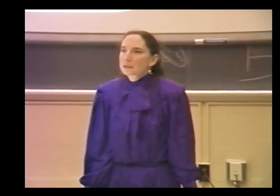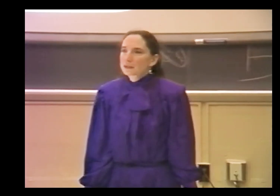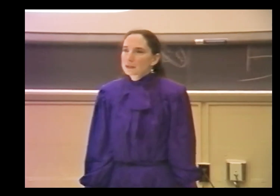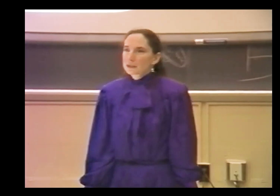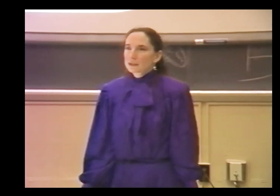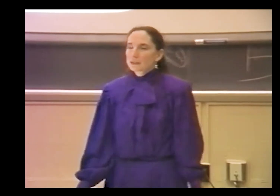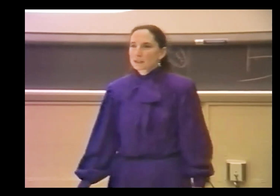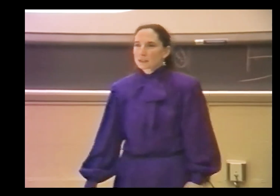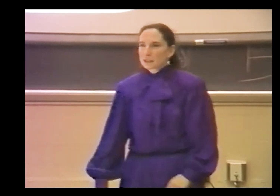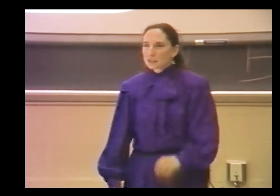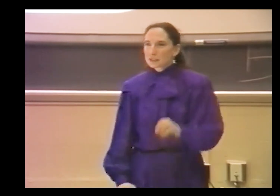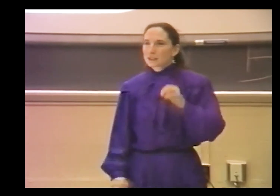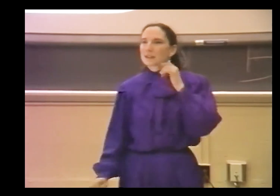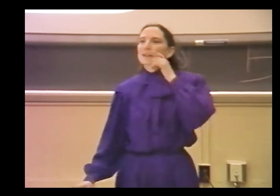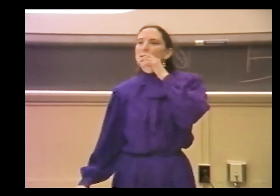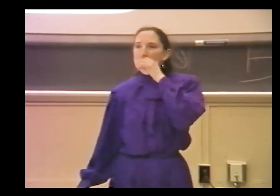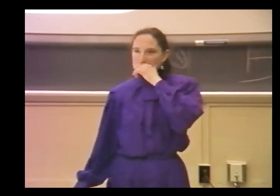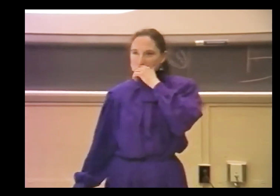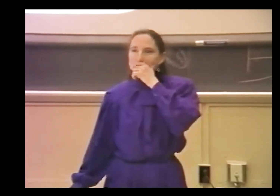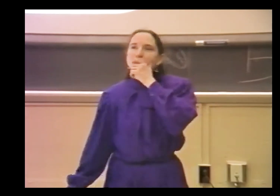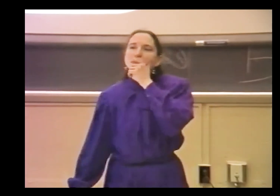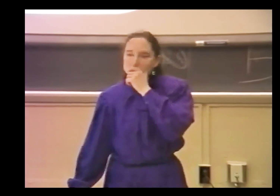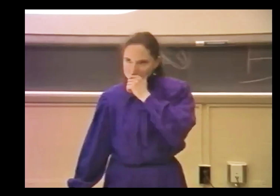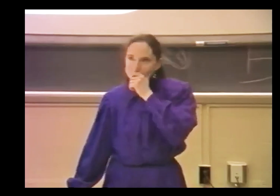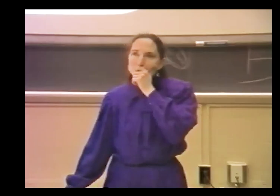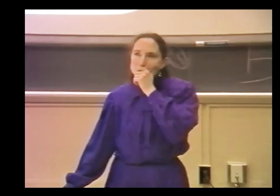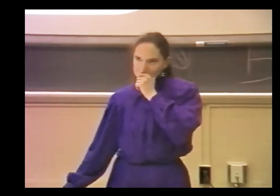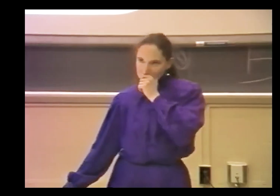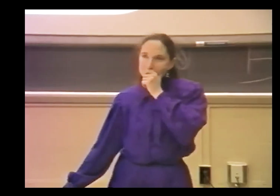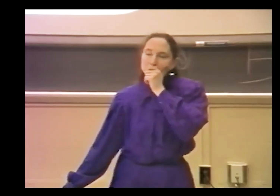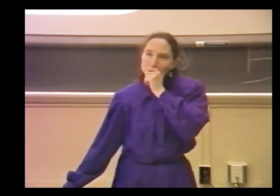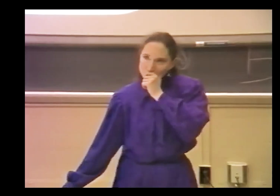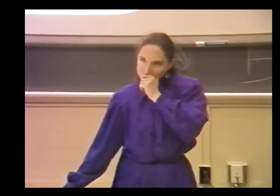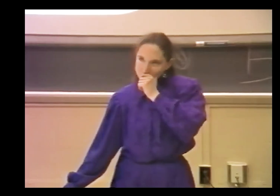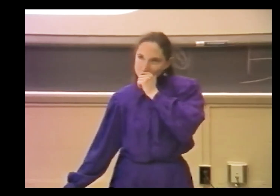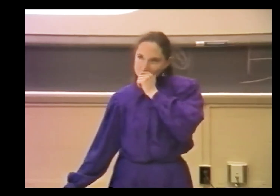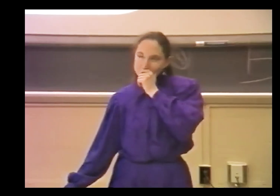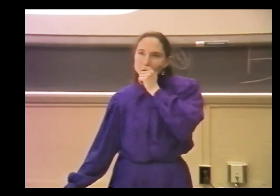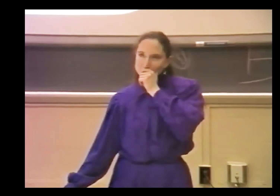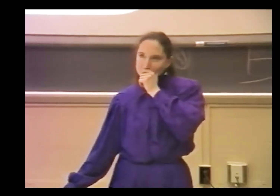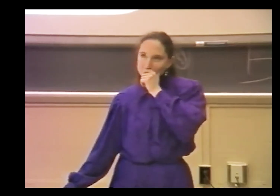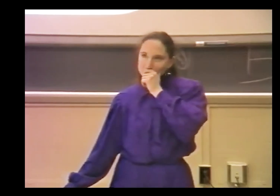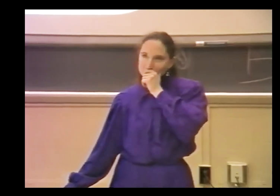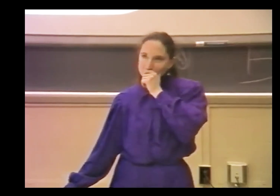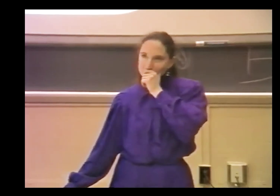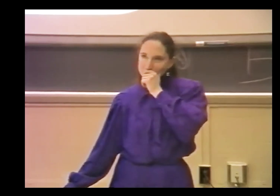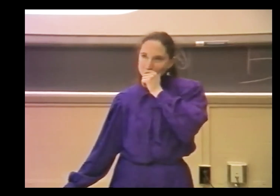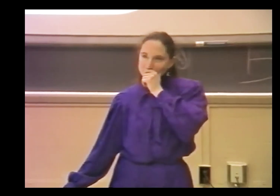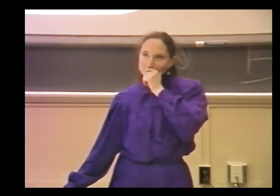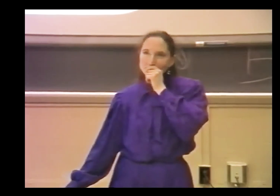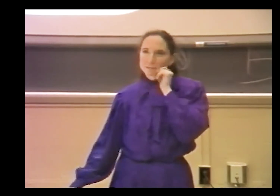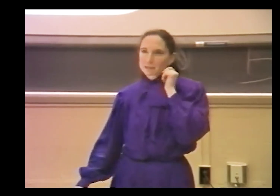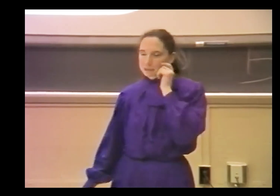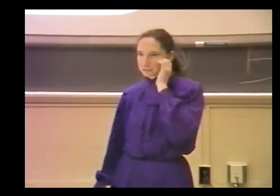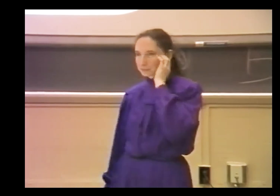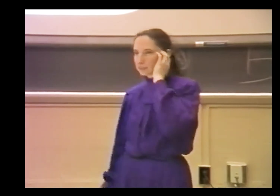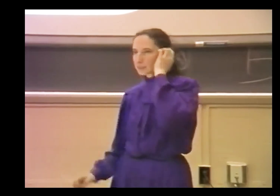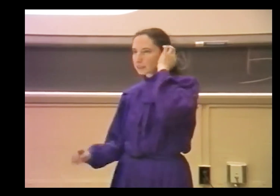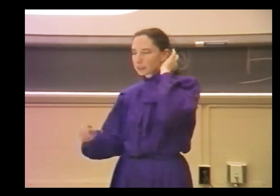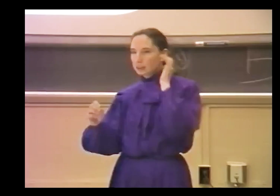understand it in each system understand one, but not both. I'm wondering how we can get students to understand the relationship